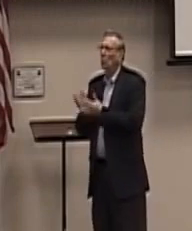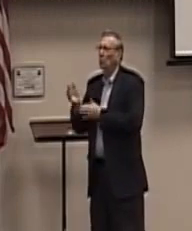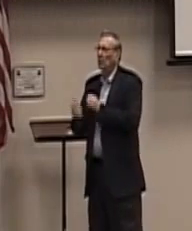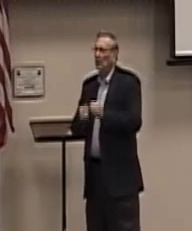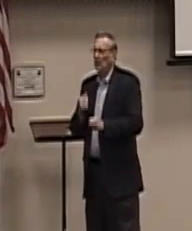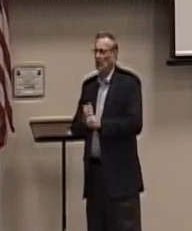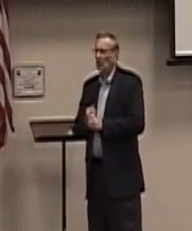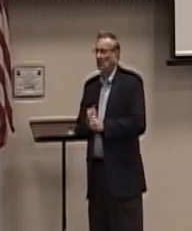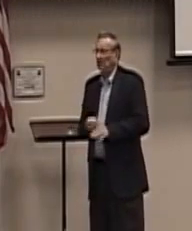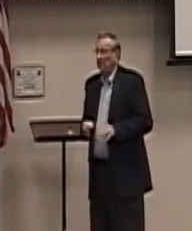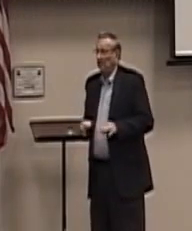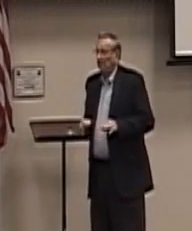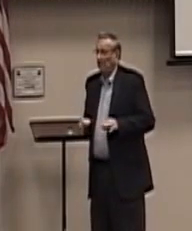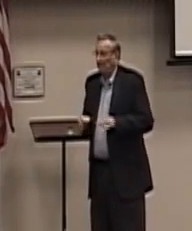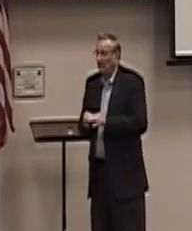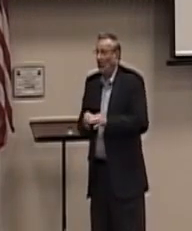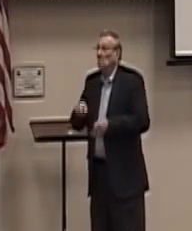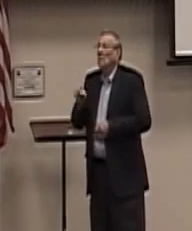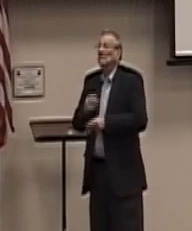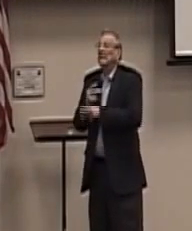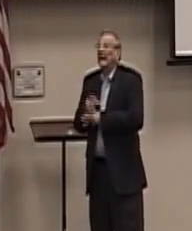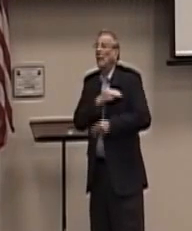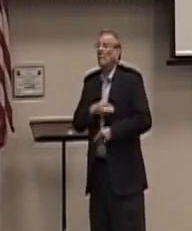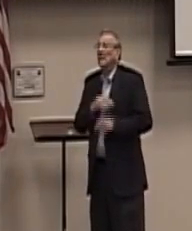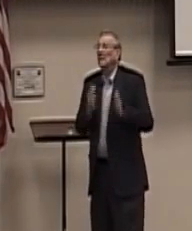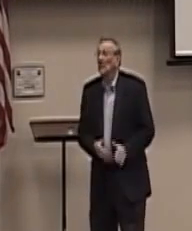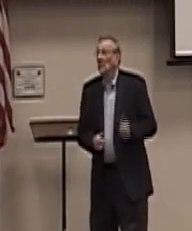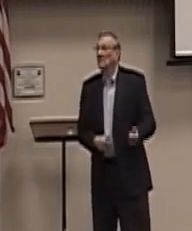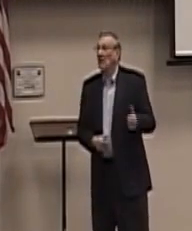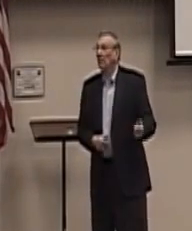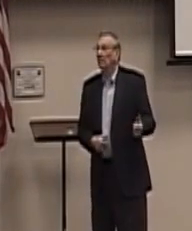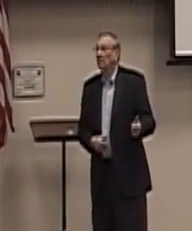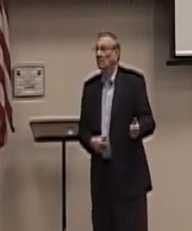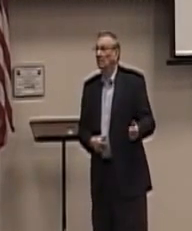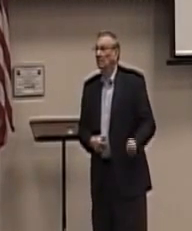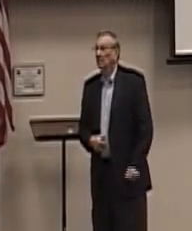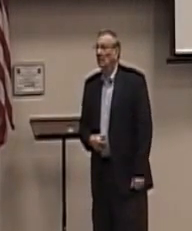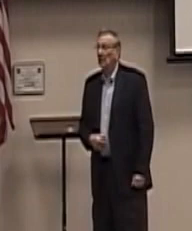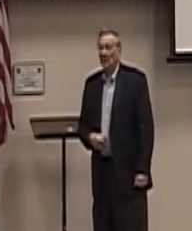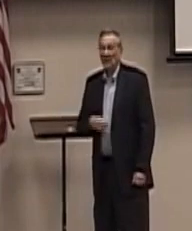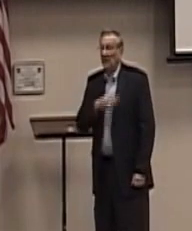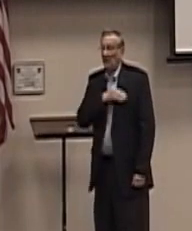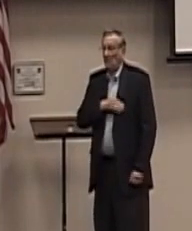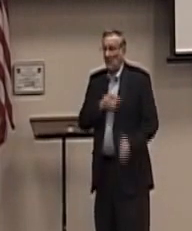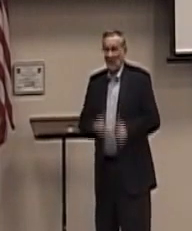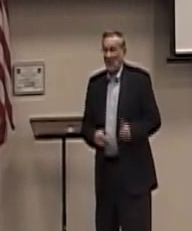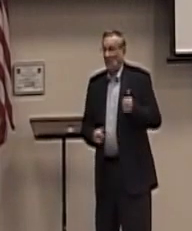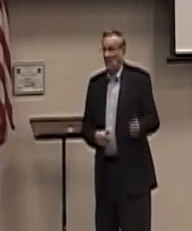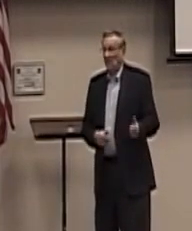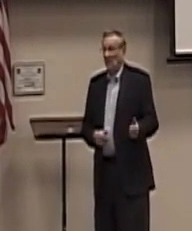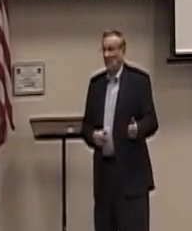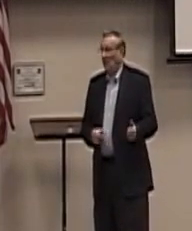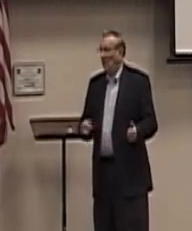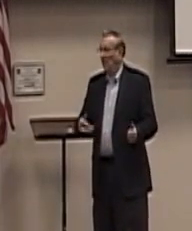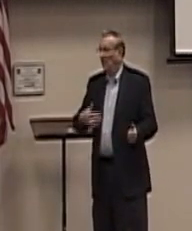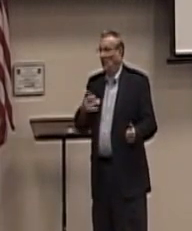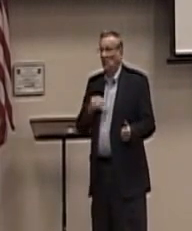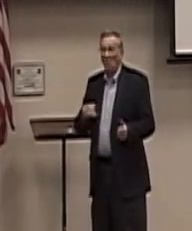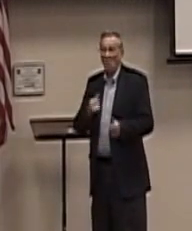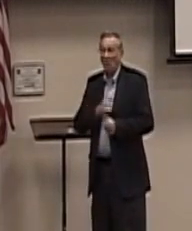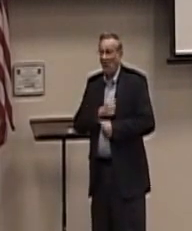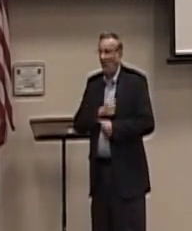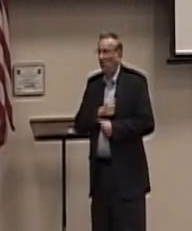vital, and that's missionary care. Because if you aren't spiritually whole, if you aren't loved and provided and cared